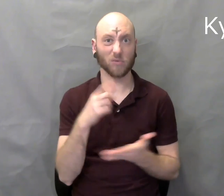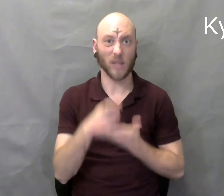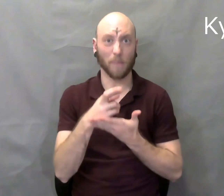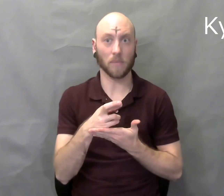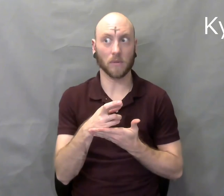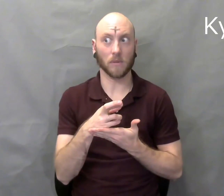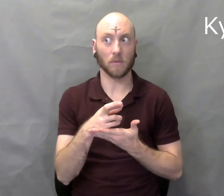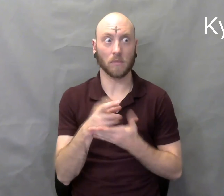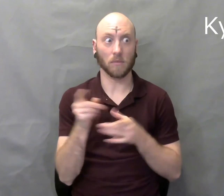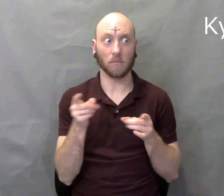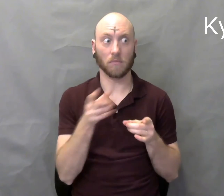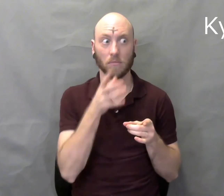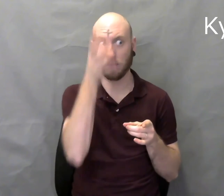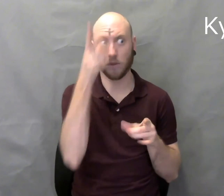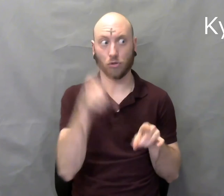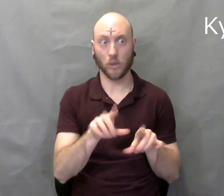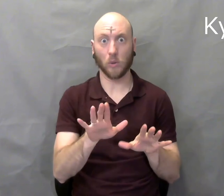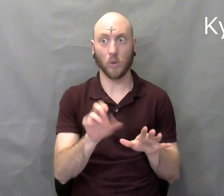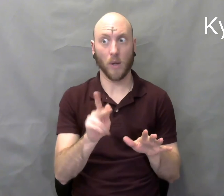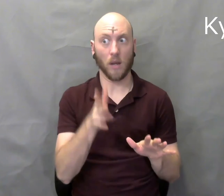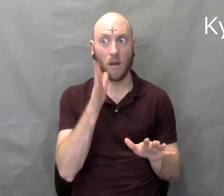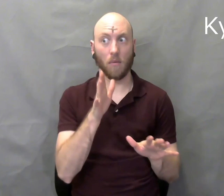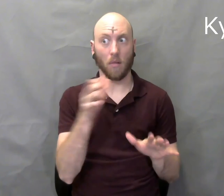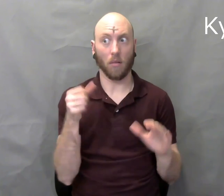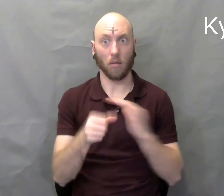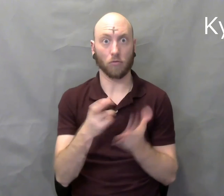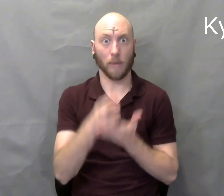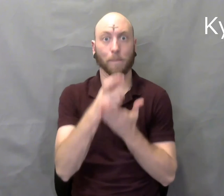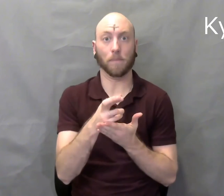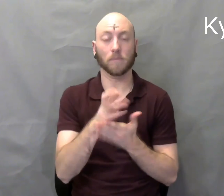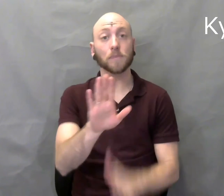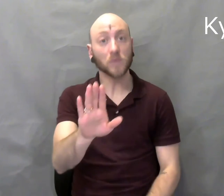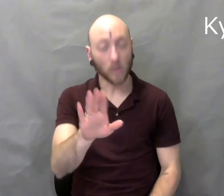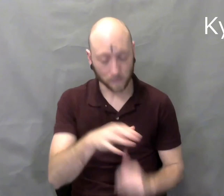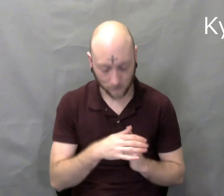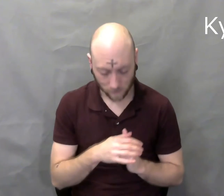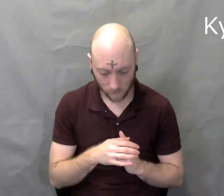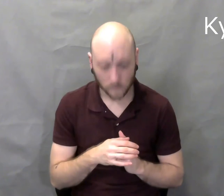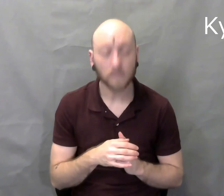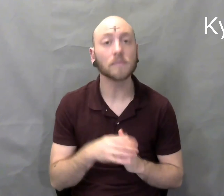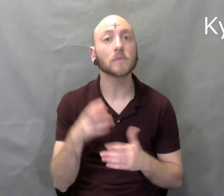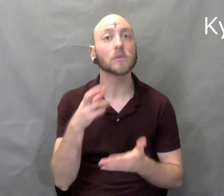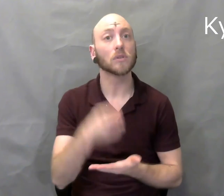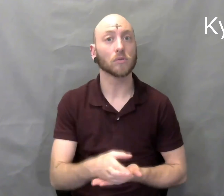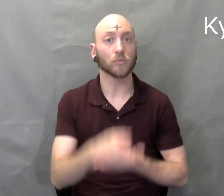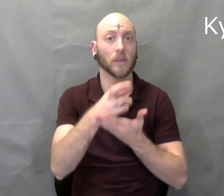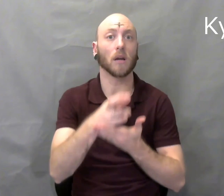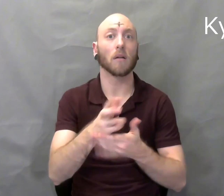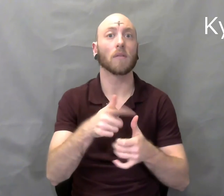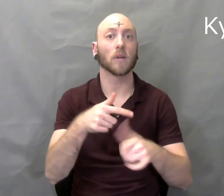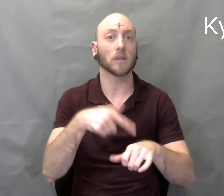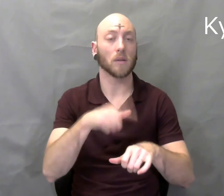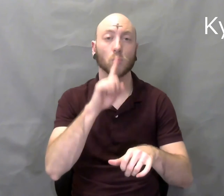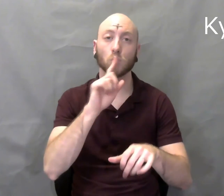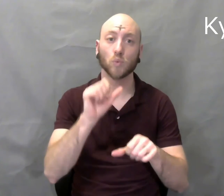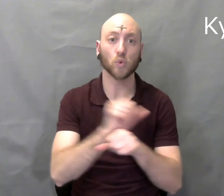went. And in rehab, I got my first gift of real desperation. I found out